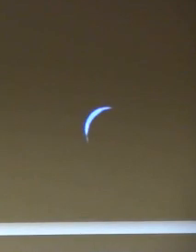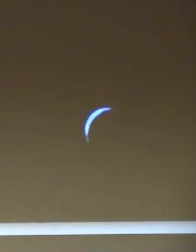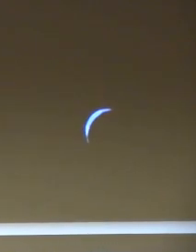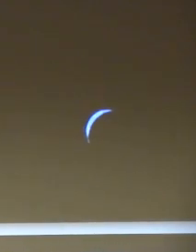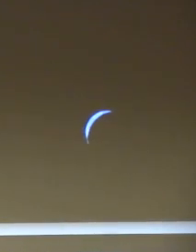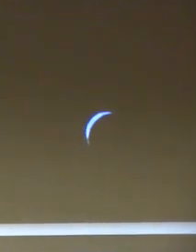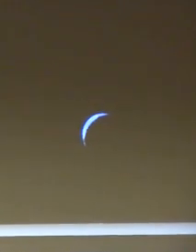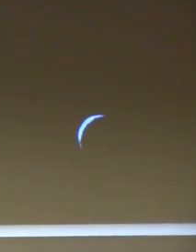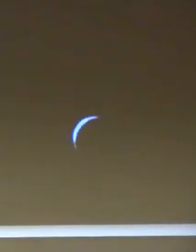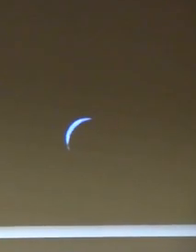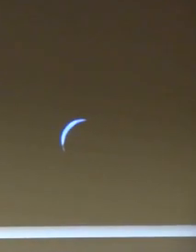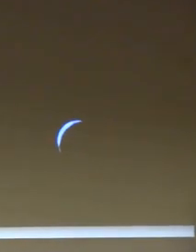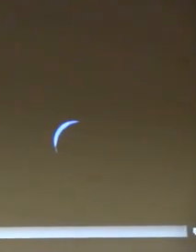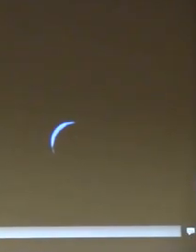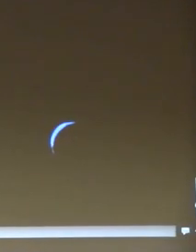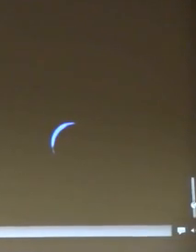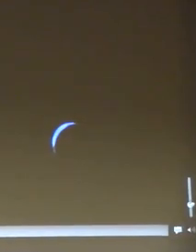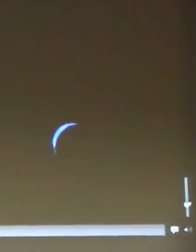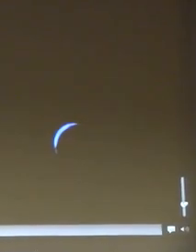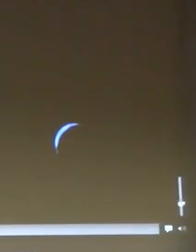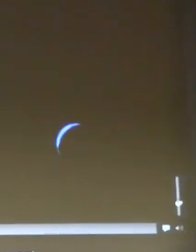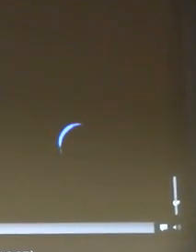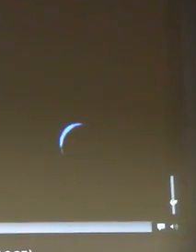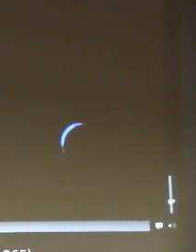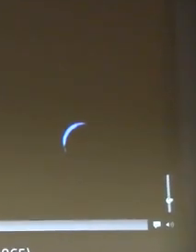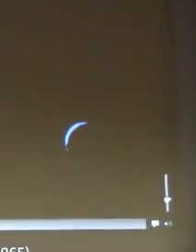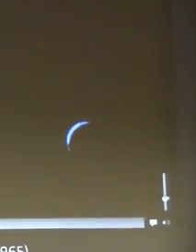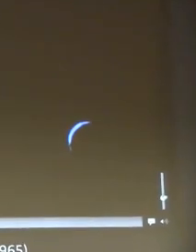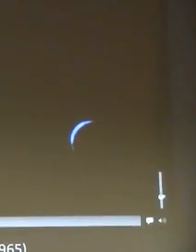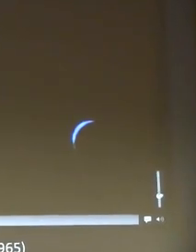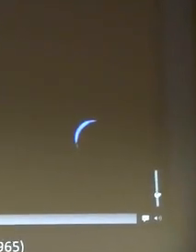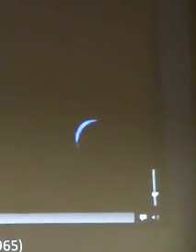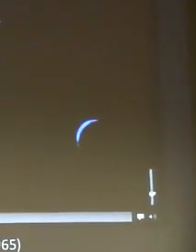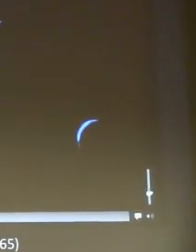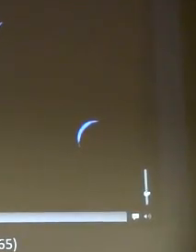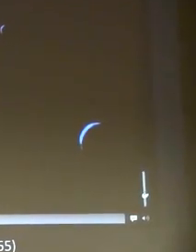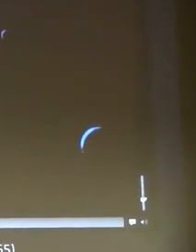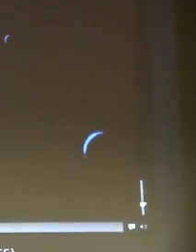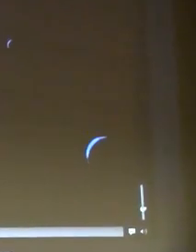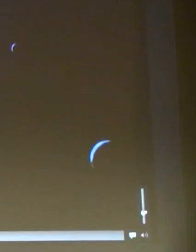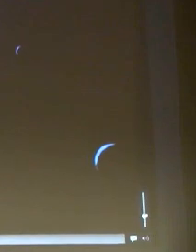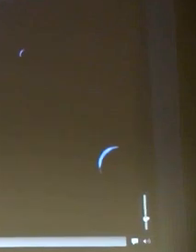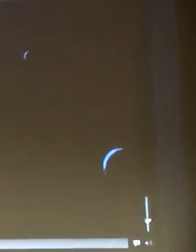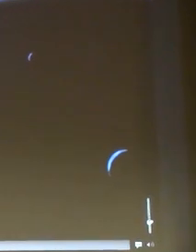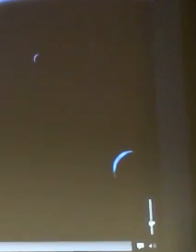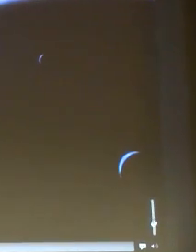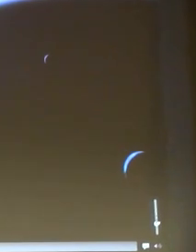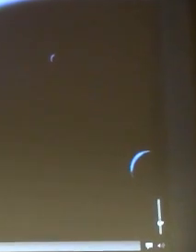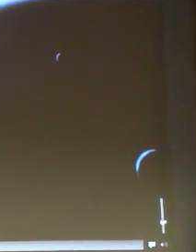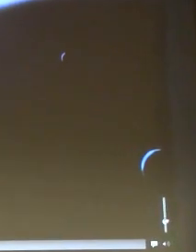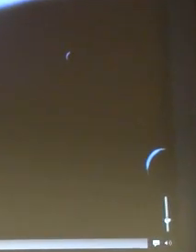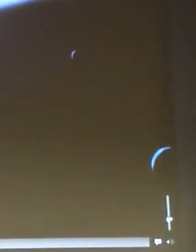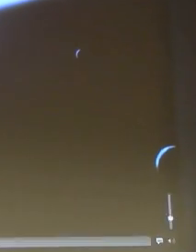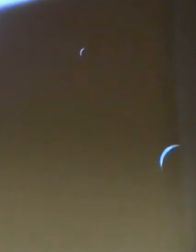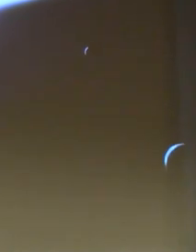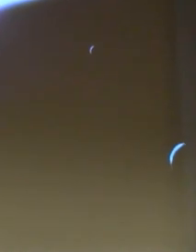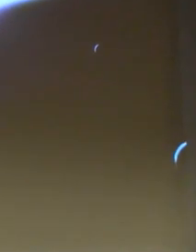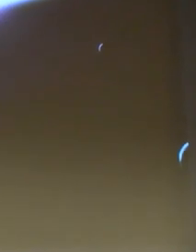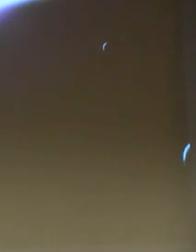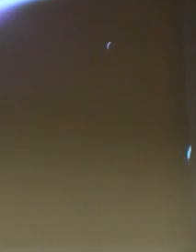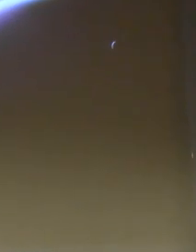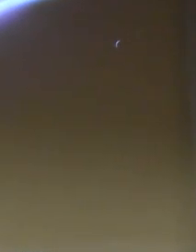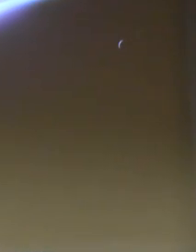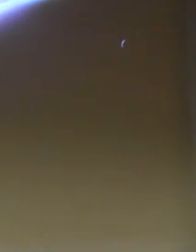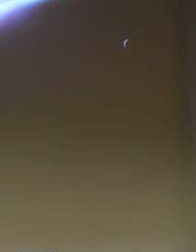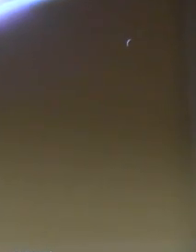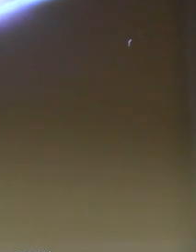The music again is Georges Ligeti, his Requiem, which at this point in the film we associate with the monolith. And sure enough, the monolith